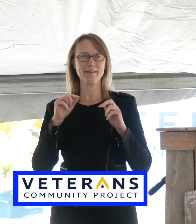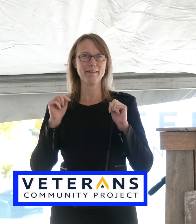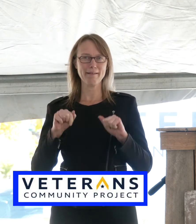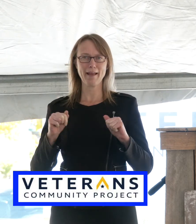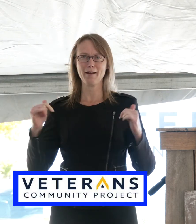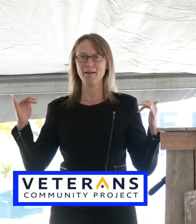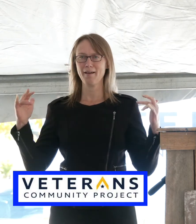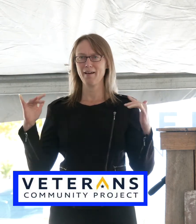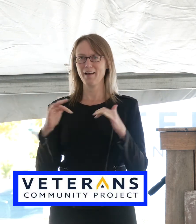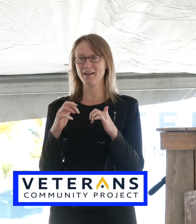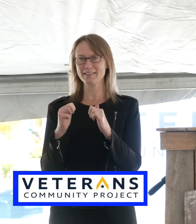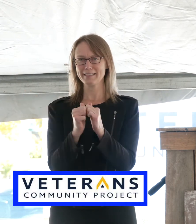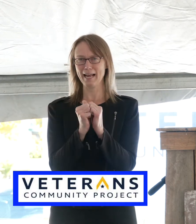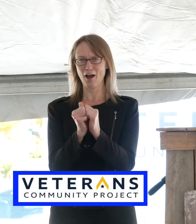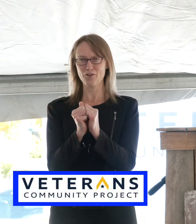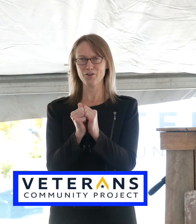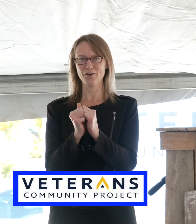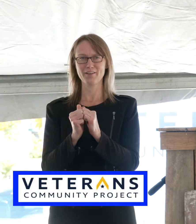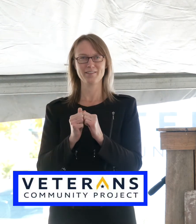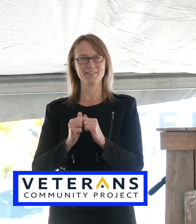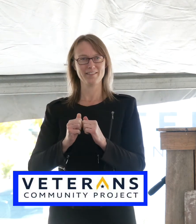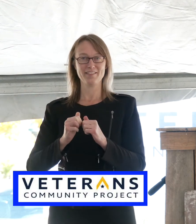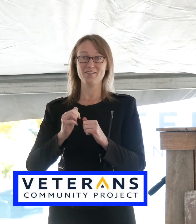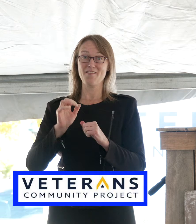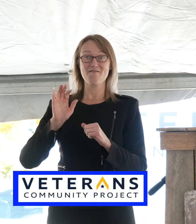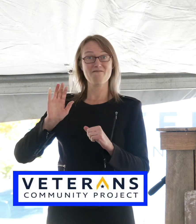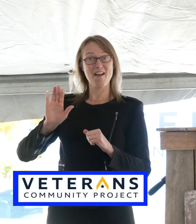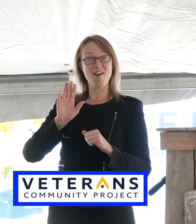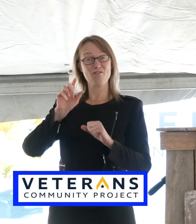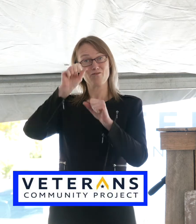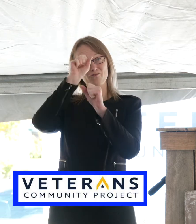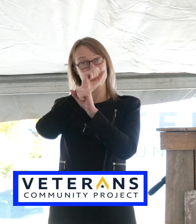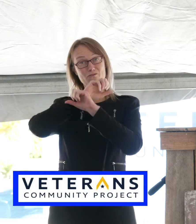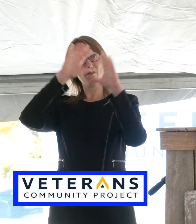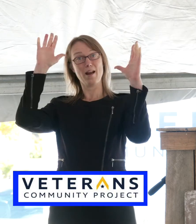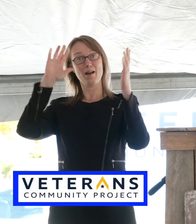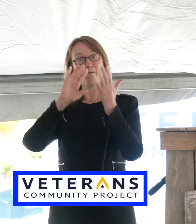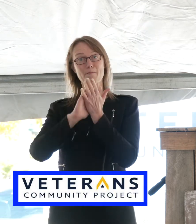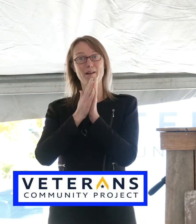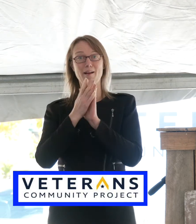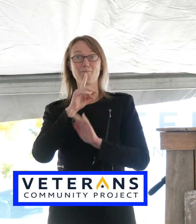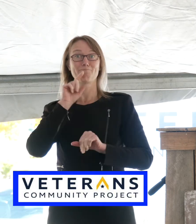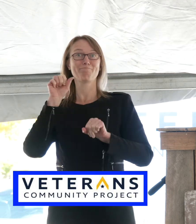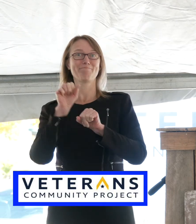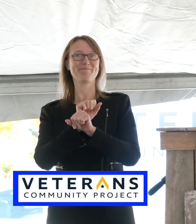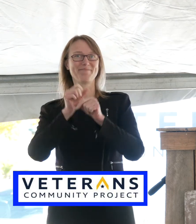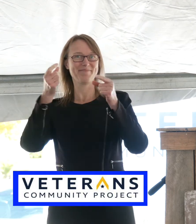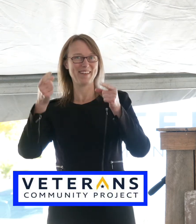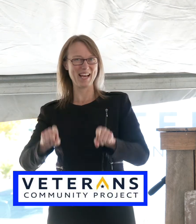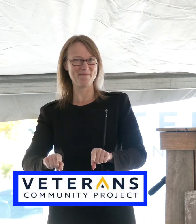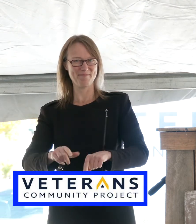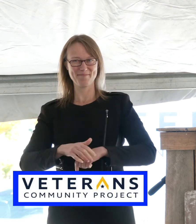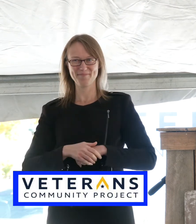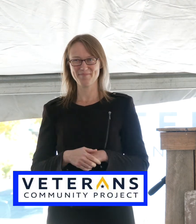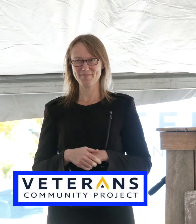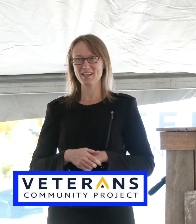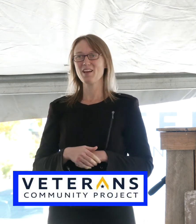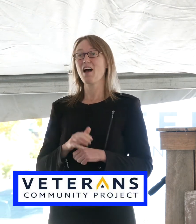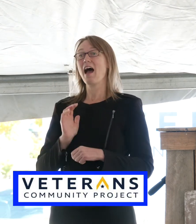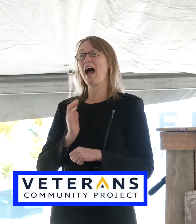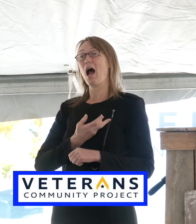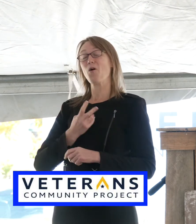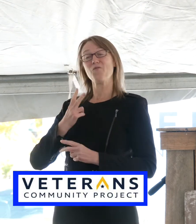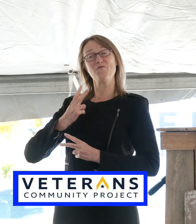make this dream a reality. And so with that, I would like to say our Veterans United Foundation,